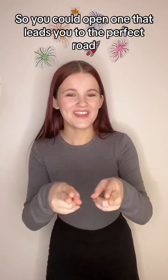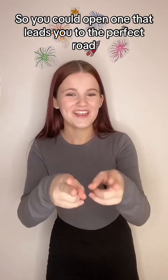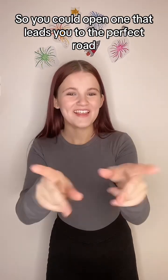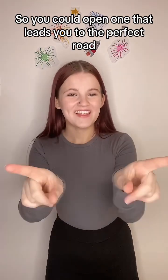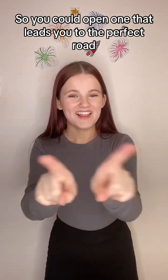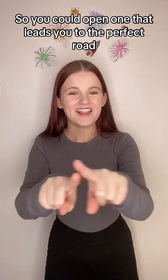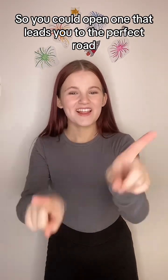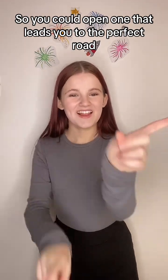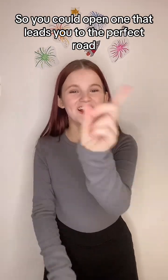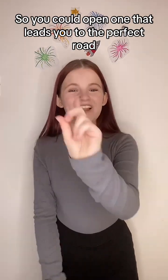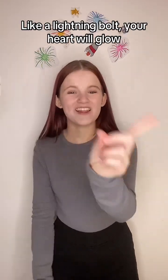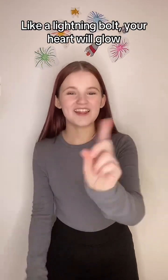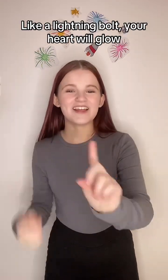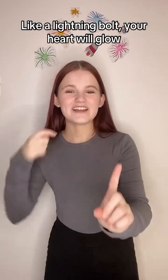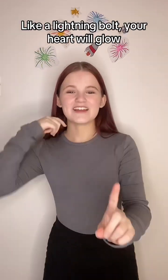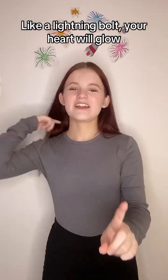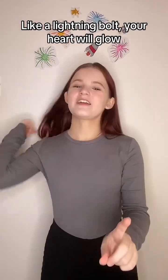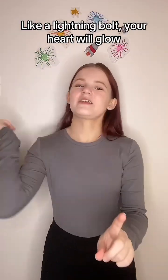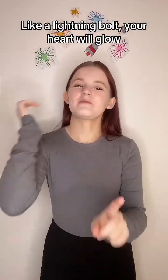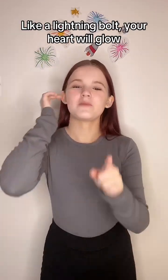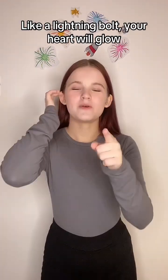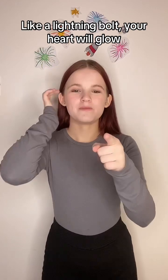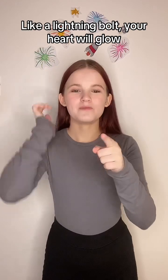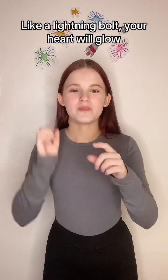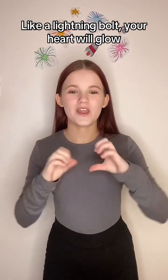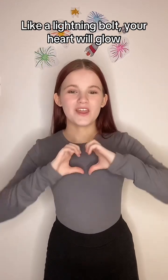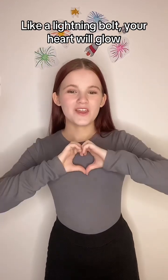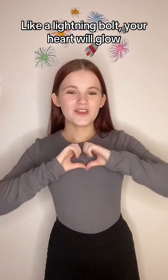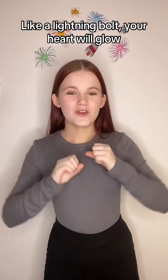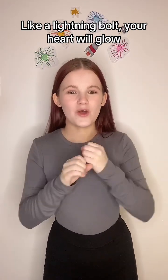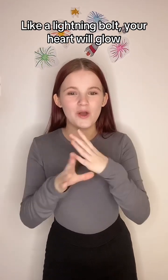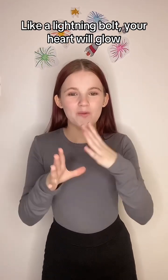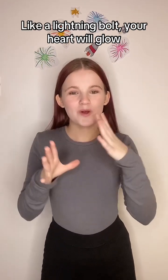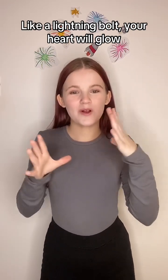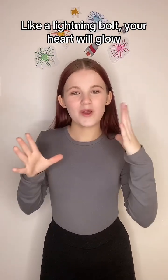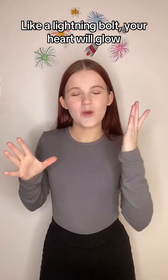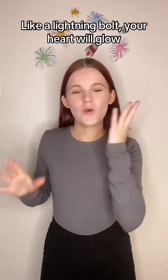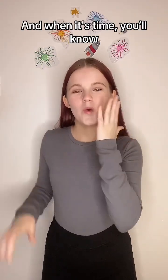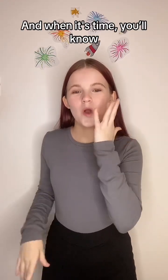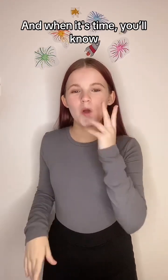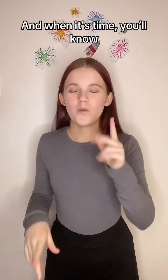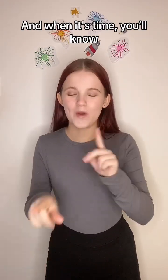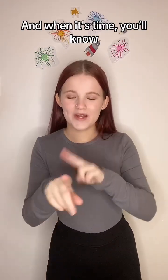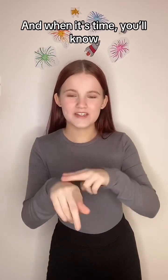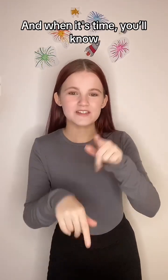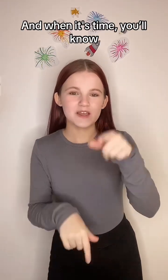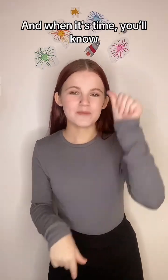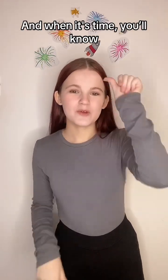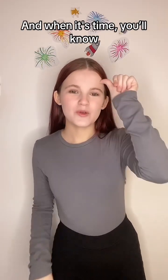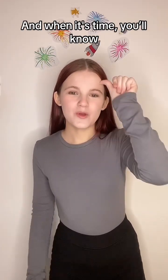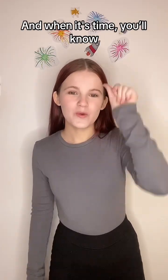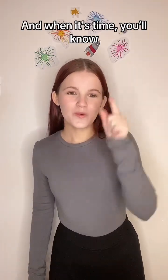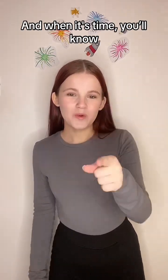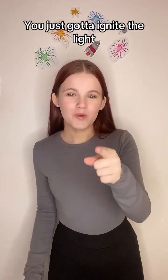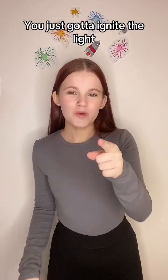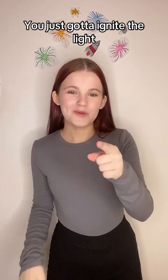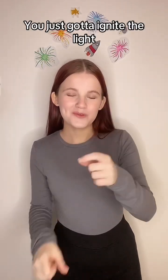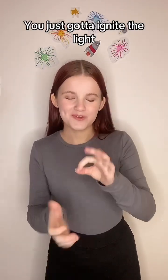perfect road. Like a lightning bolt. Your heart will blow. And when it's time you know. You just